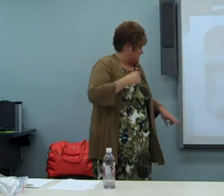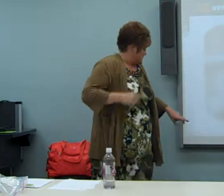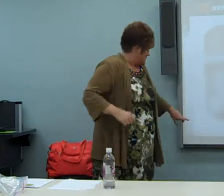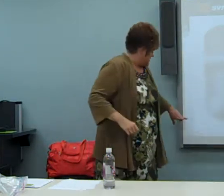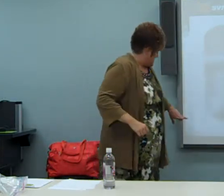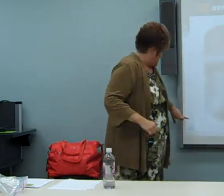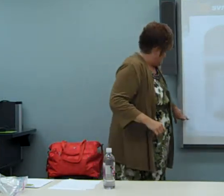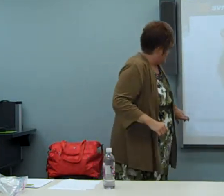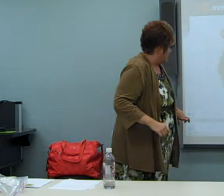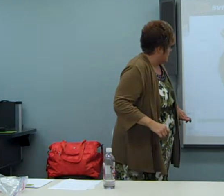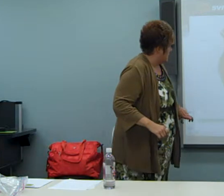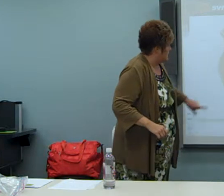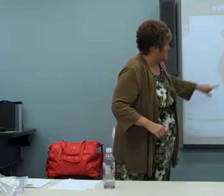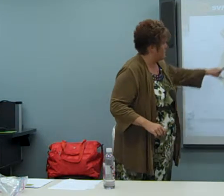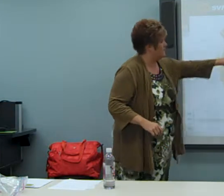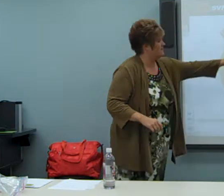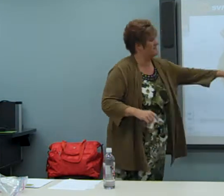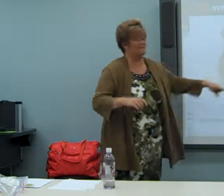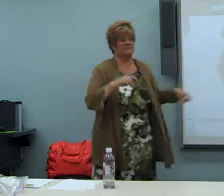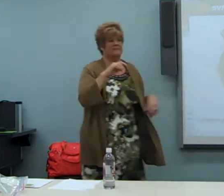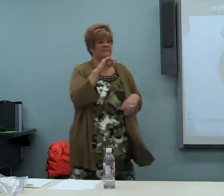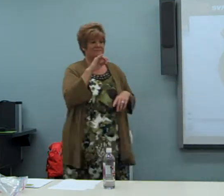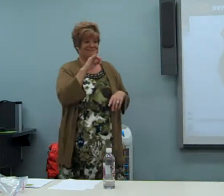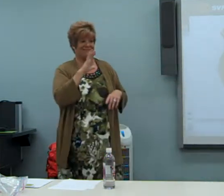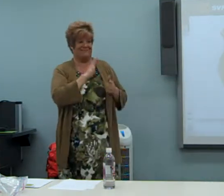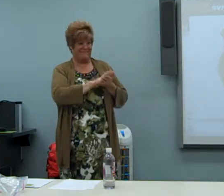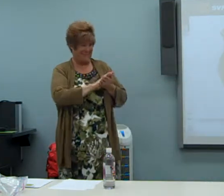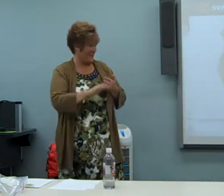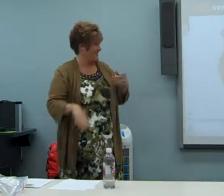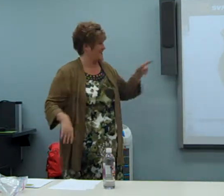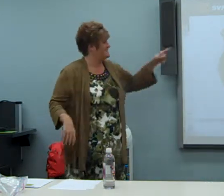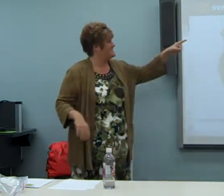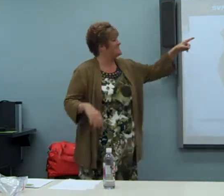What were the colors again? Or why are there different colors?